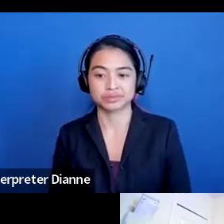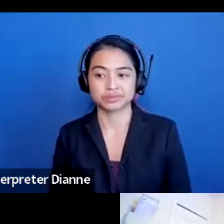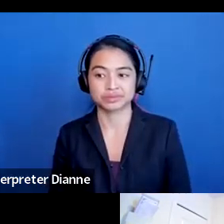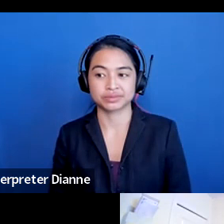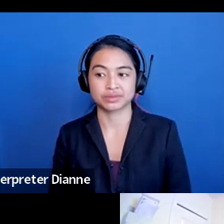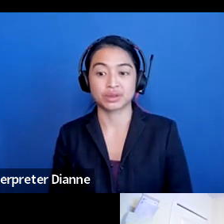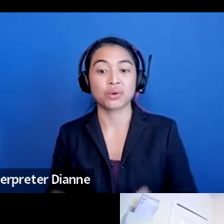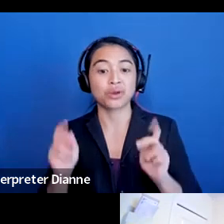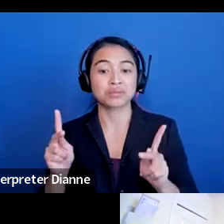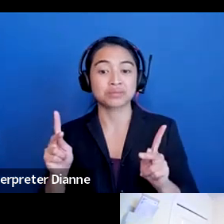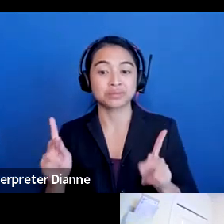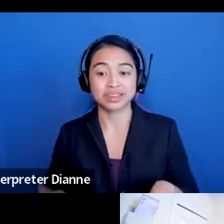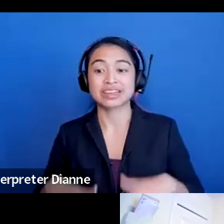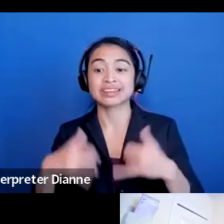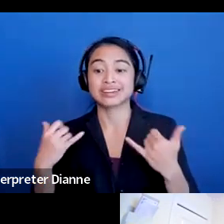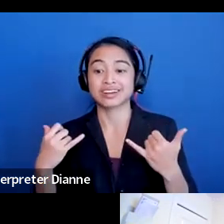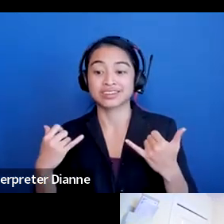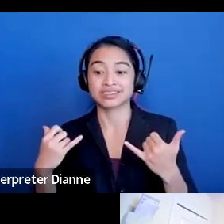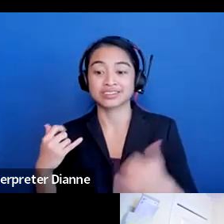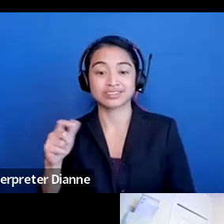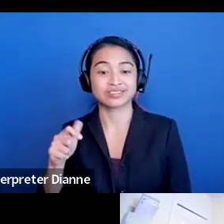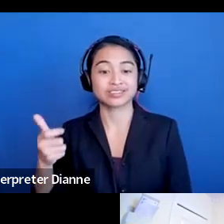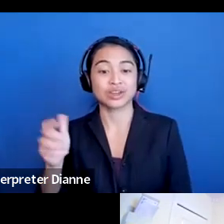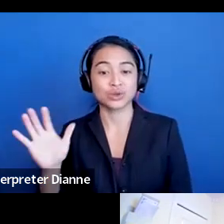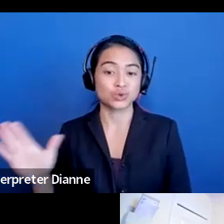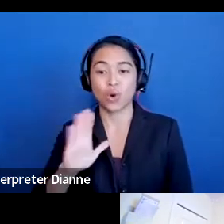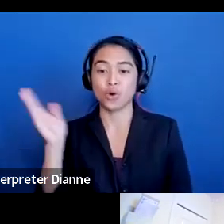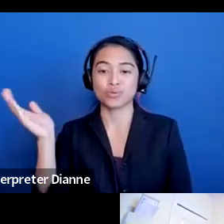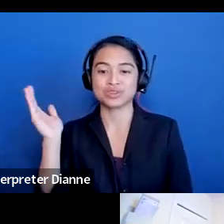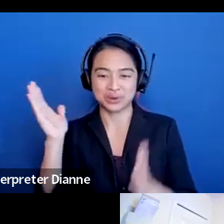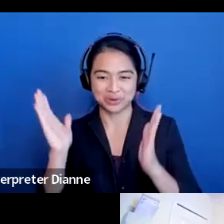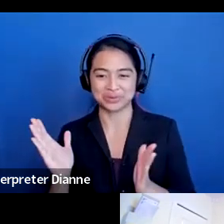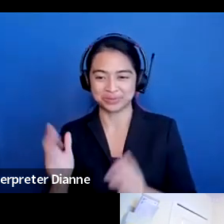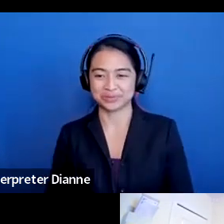Okay, I will turn it over to your presenters.